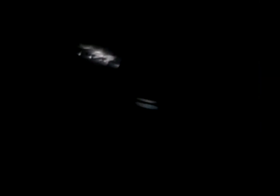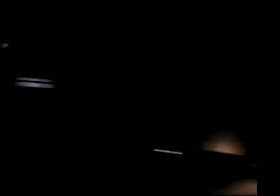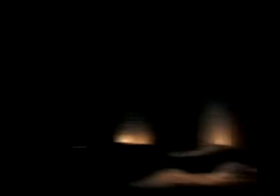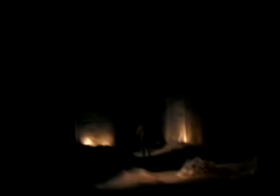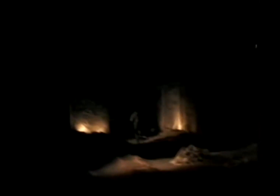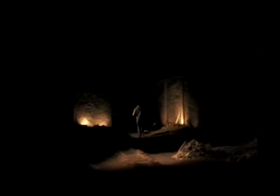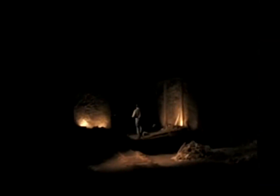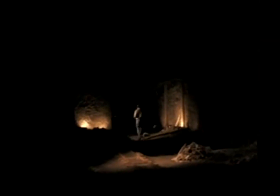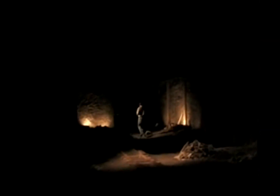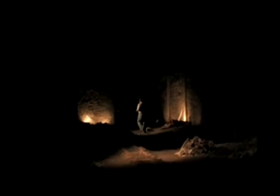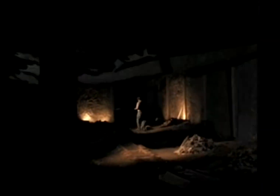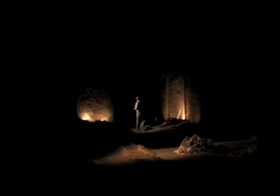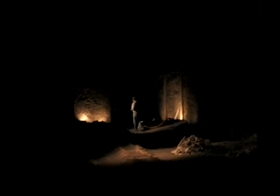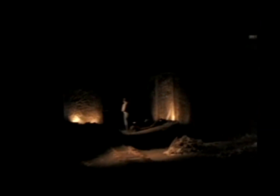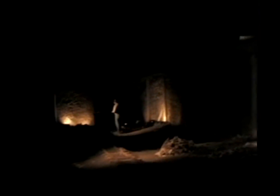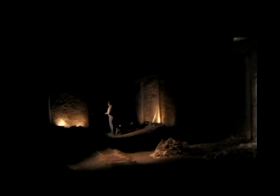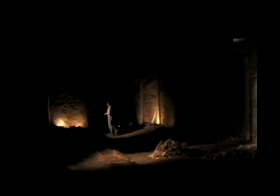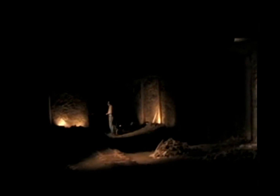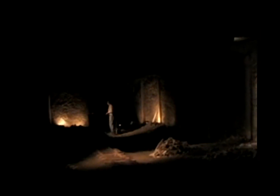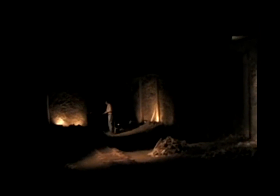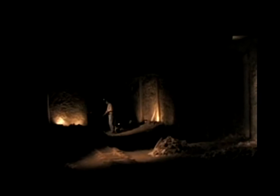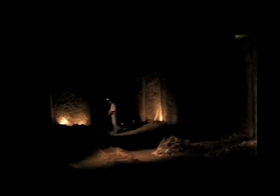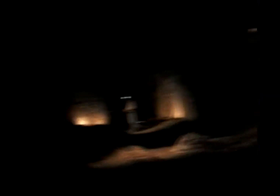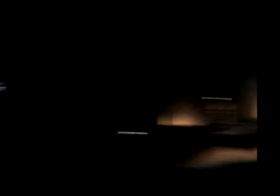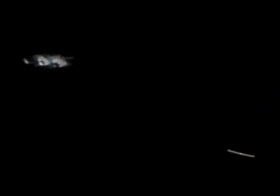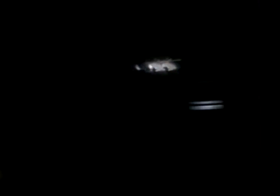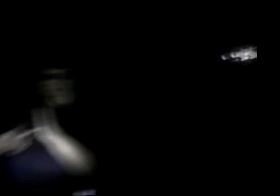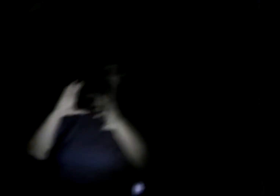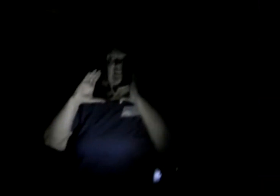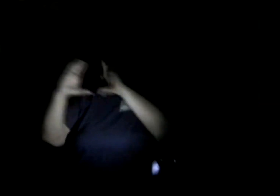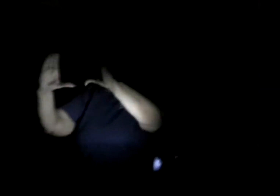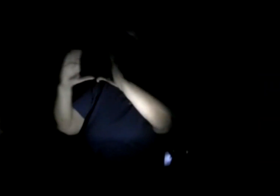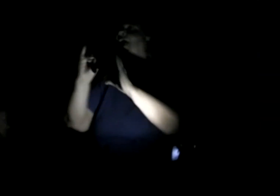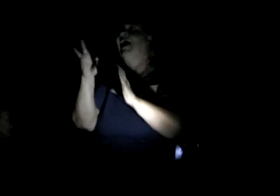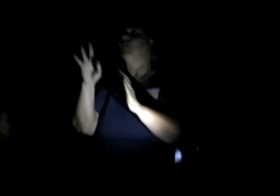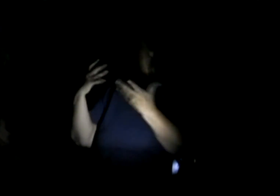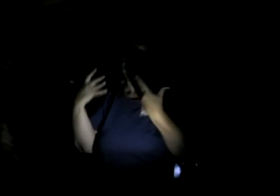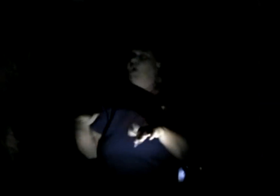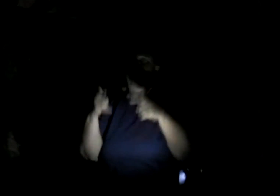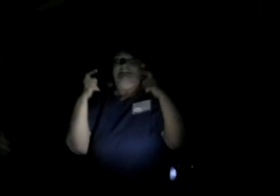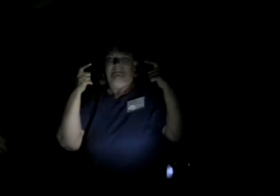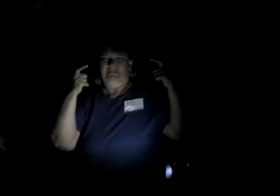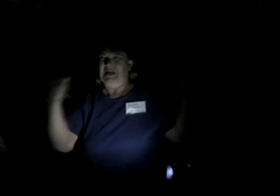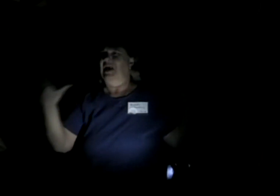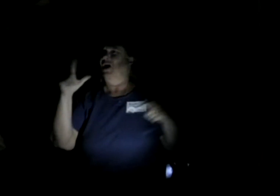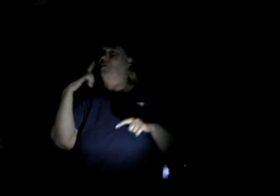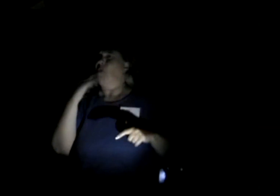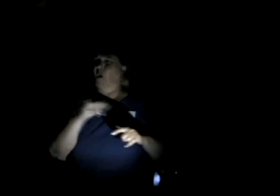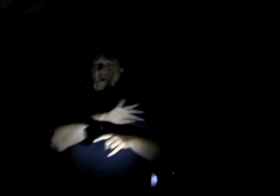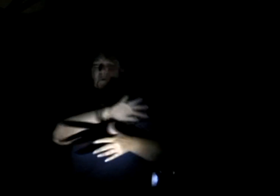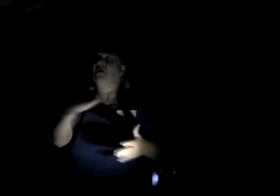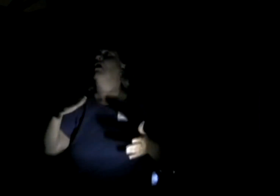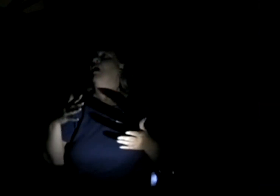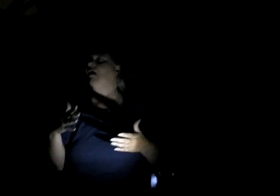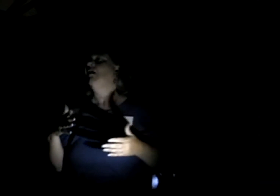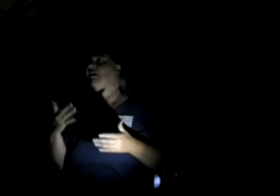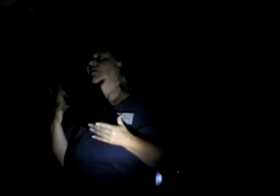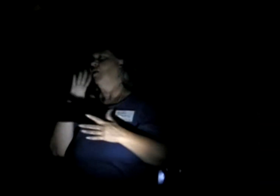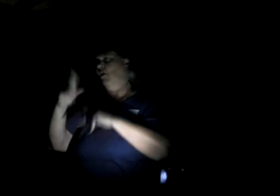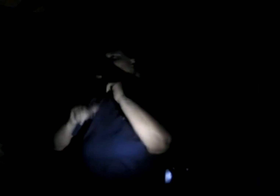carved out when they'd come upon a huge gold deposit. This tunnel here represents a pretty large drift mining operation. Typically, these permafrost tunnels, they'd